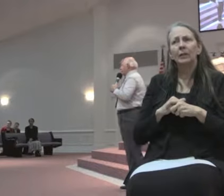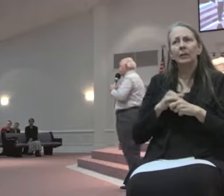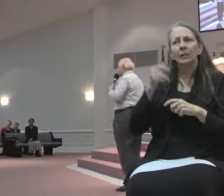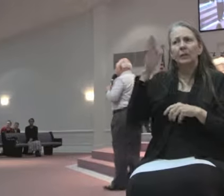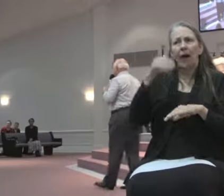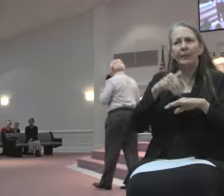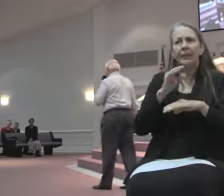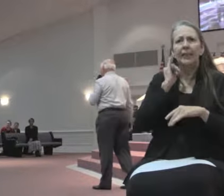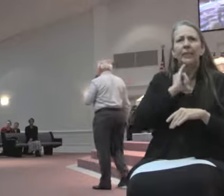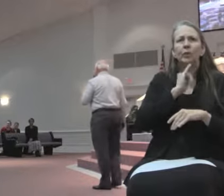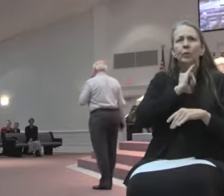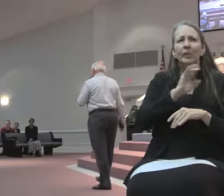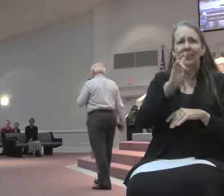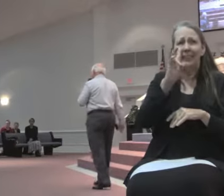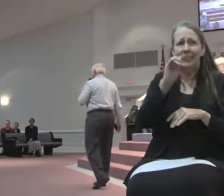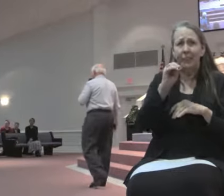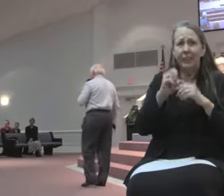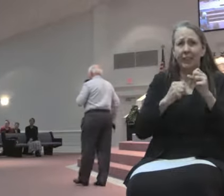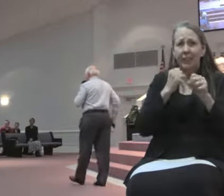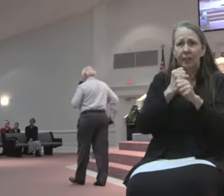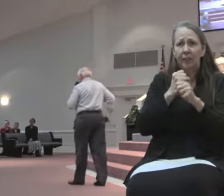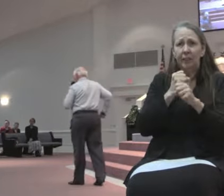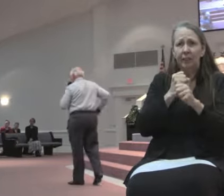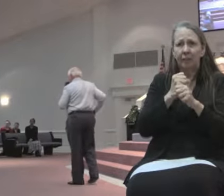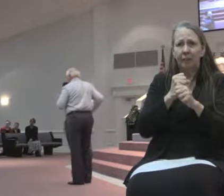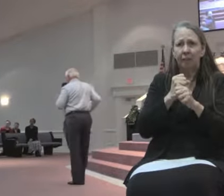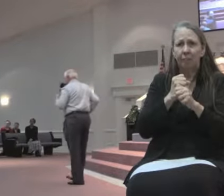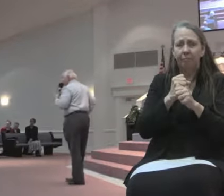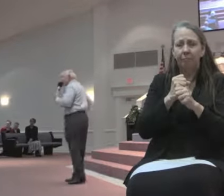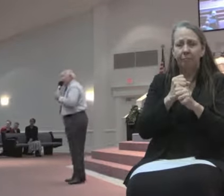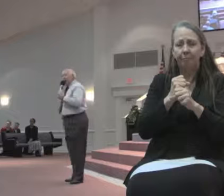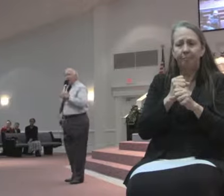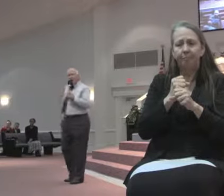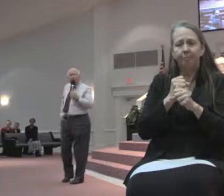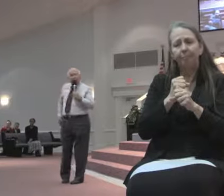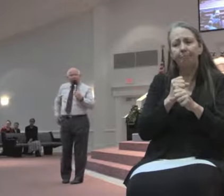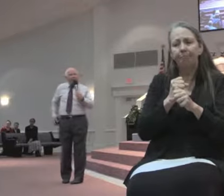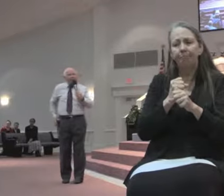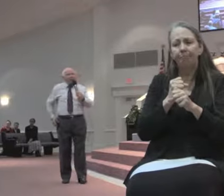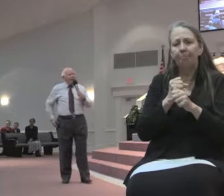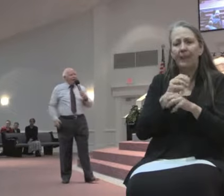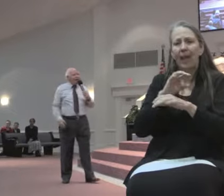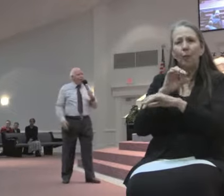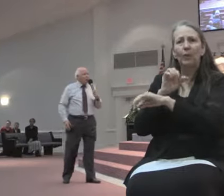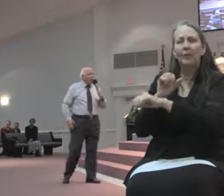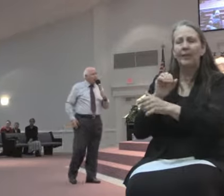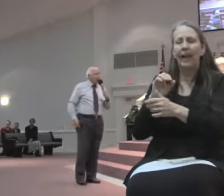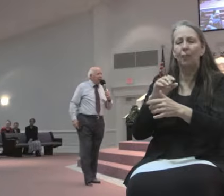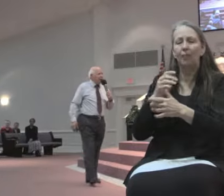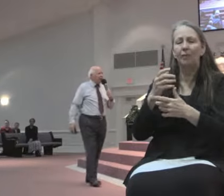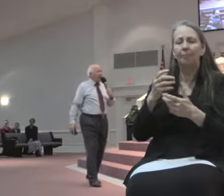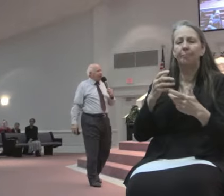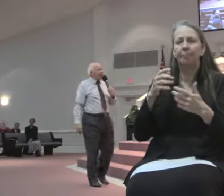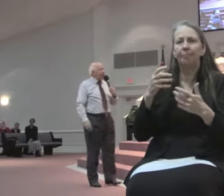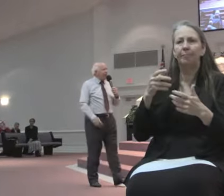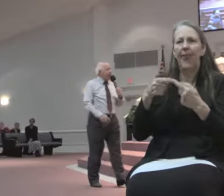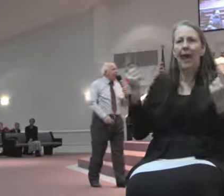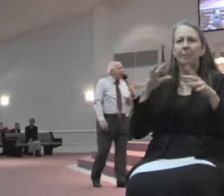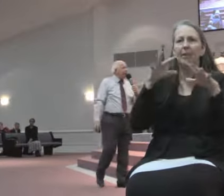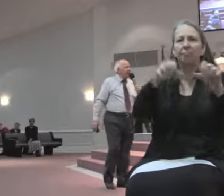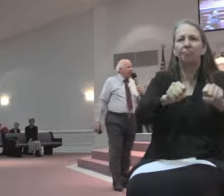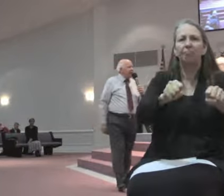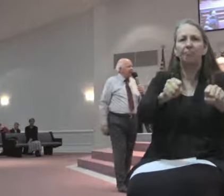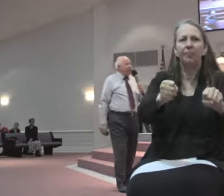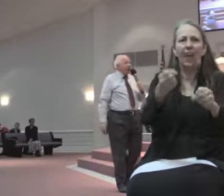sent Israel through 70 years exile and captivity. I just couldn't make that fit with most of the other